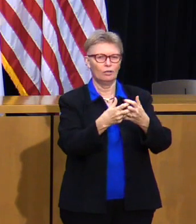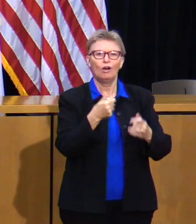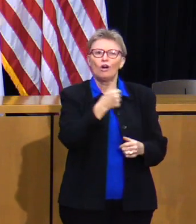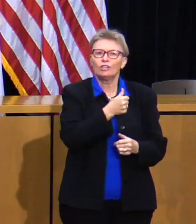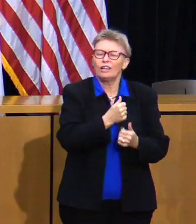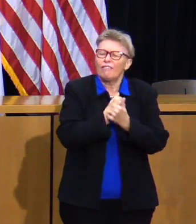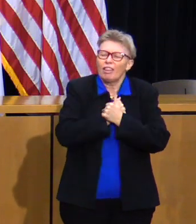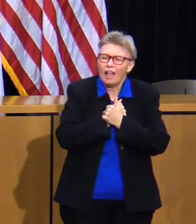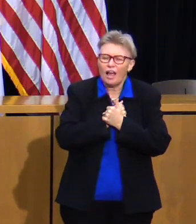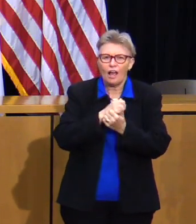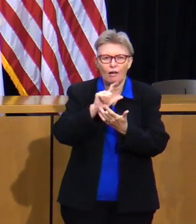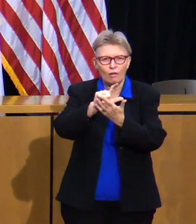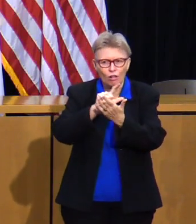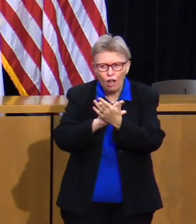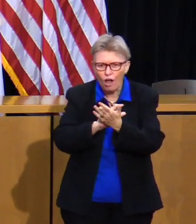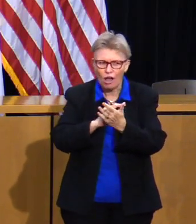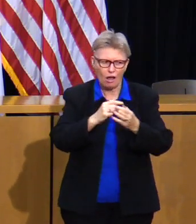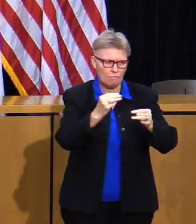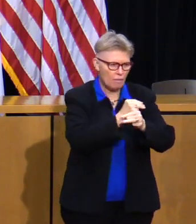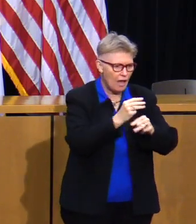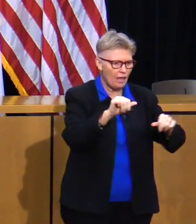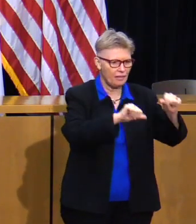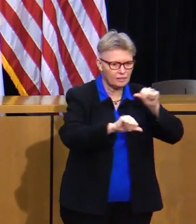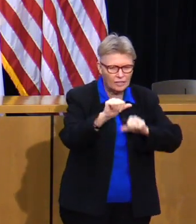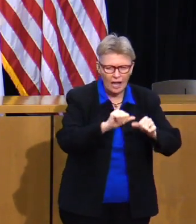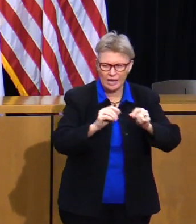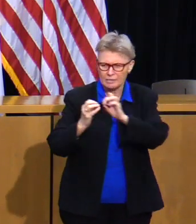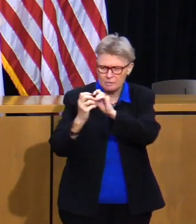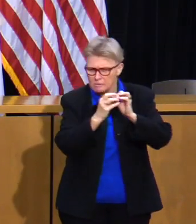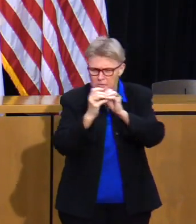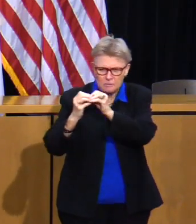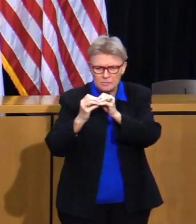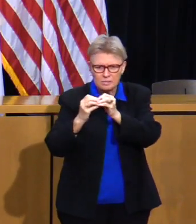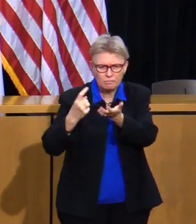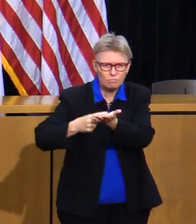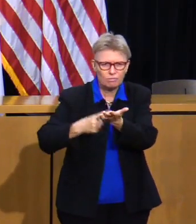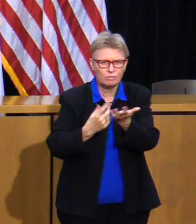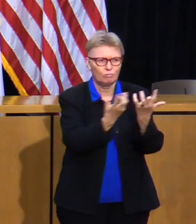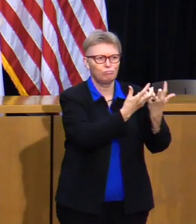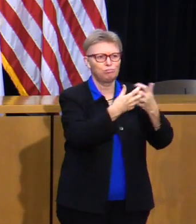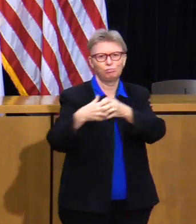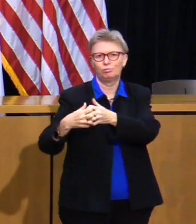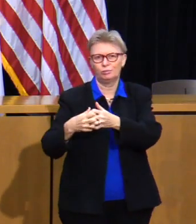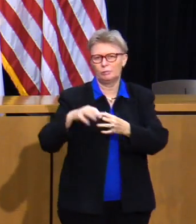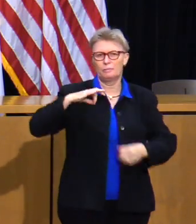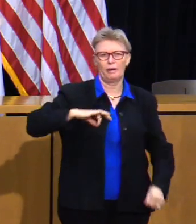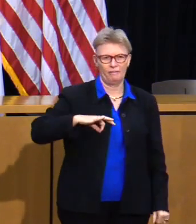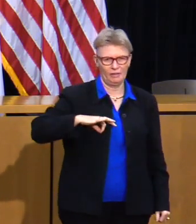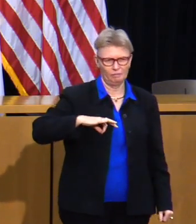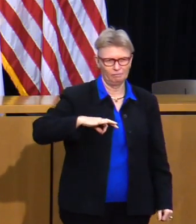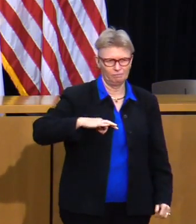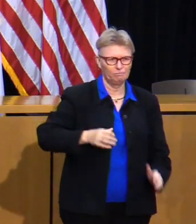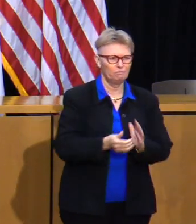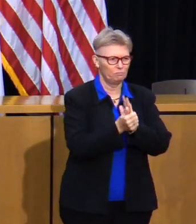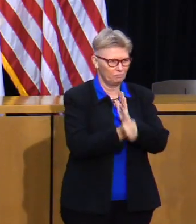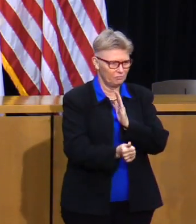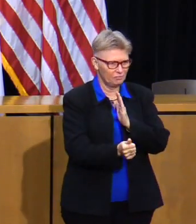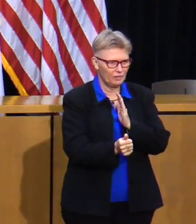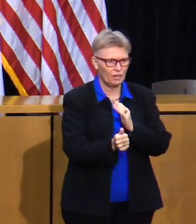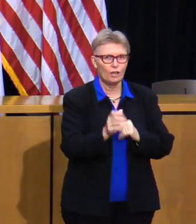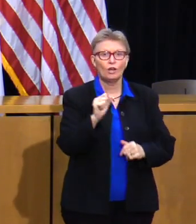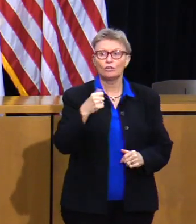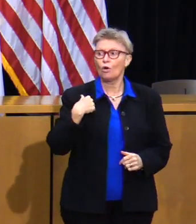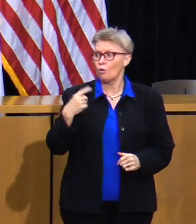debate, and she is very accomplished in all three. The judges and lawyers with whom we spoke